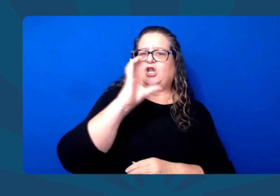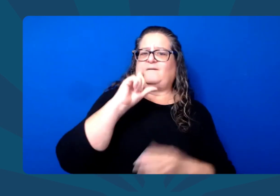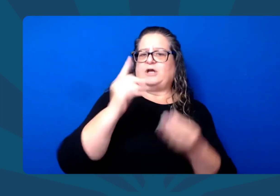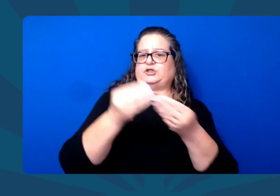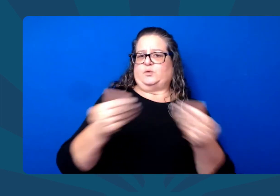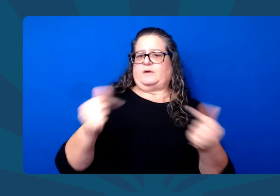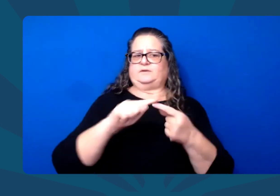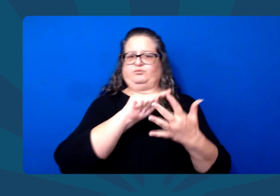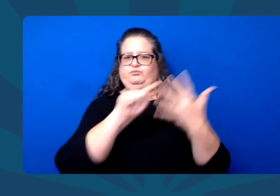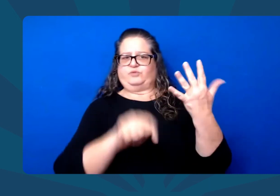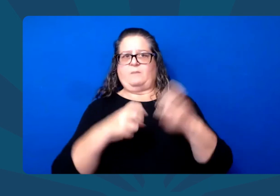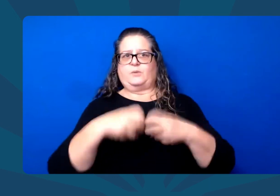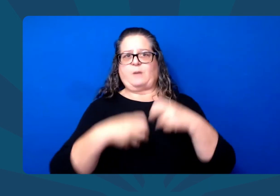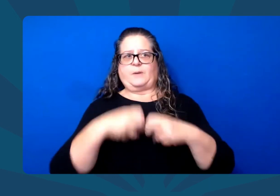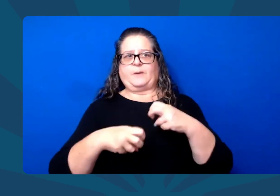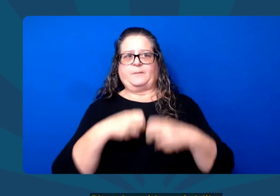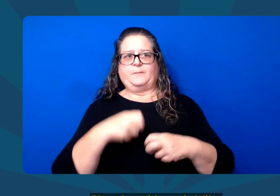problems.